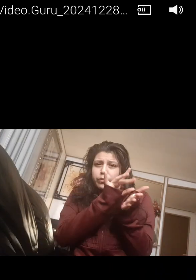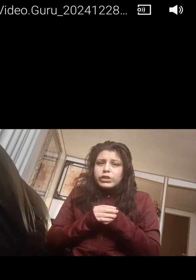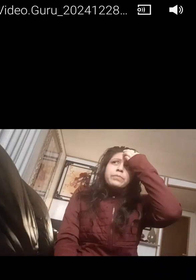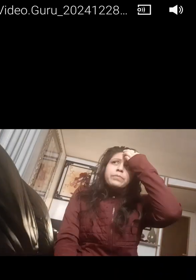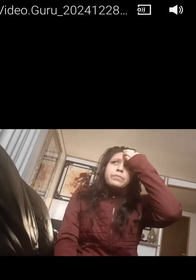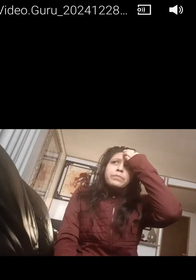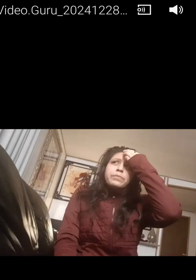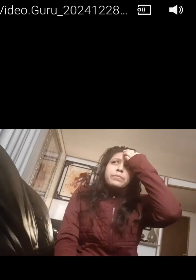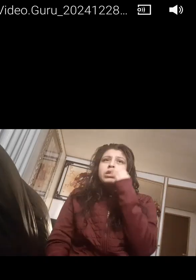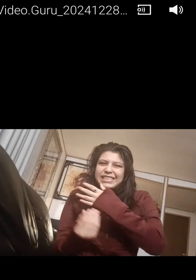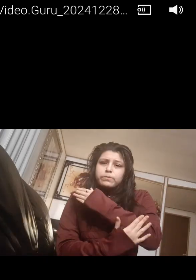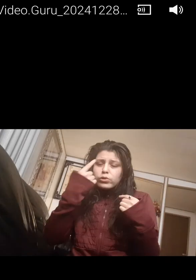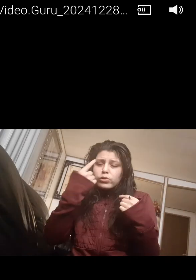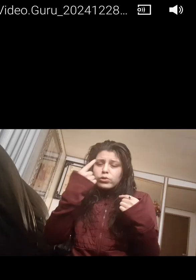you don't necessarily have to watch